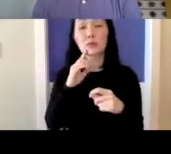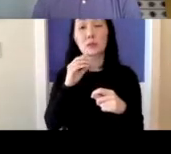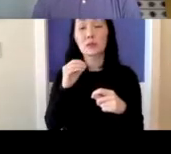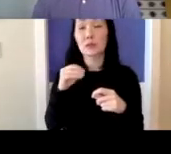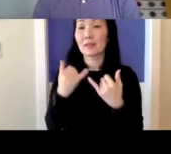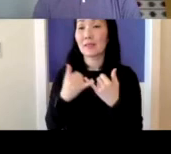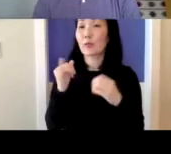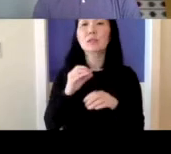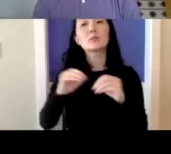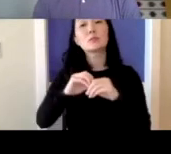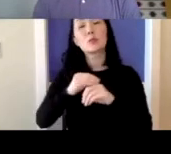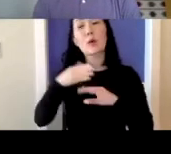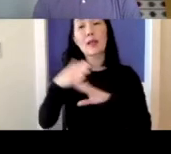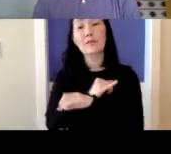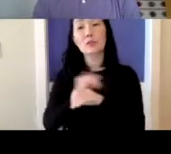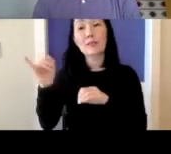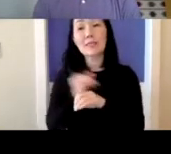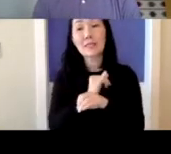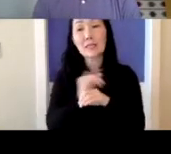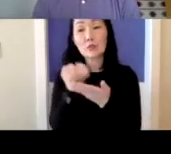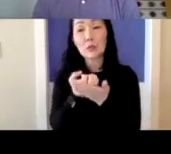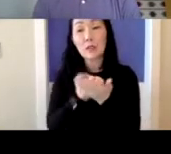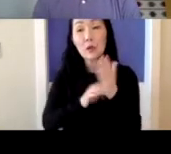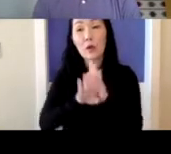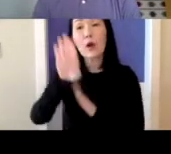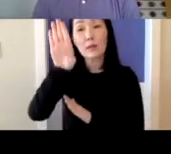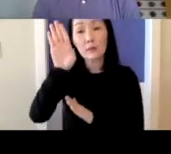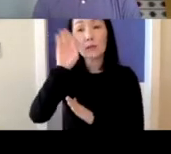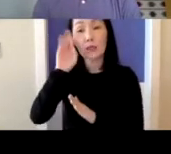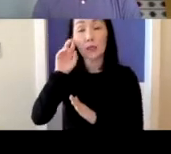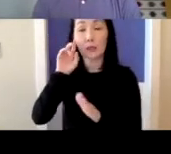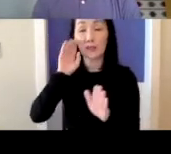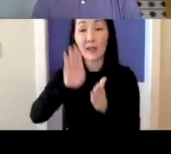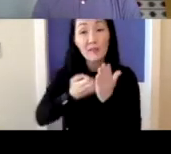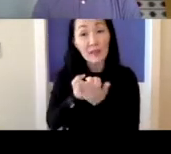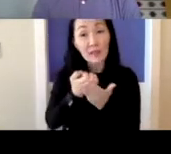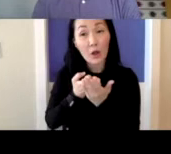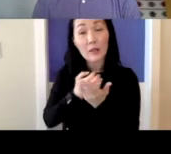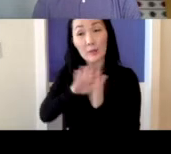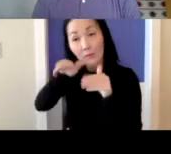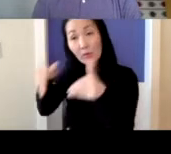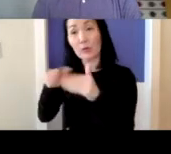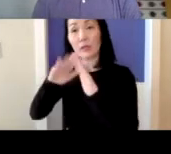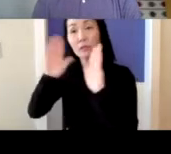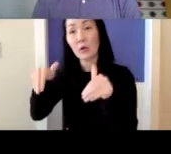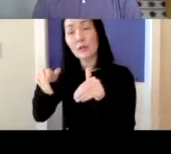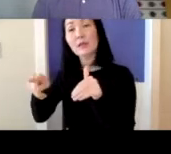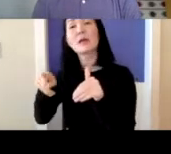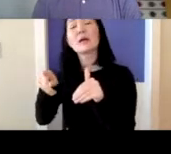post-industrial economy, more of an economy centered around the housing sector. And in